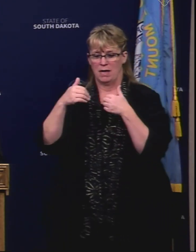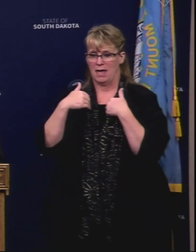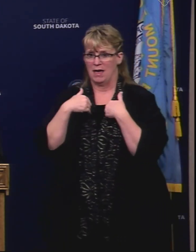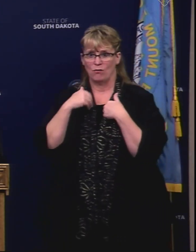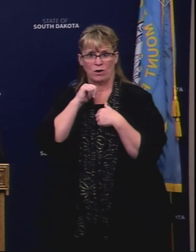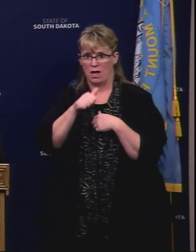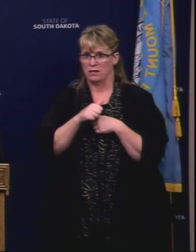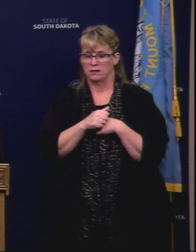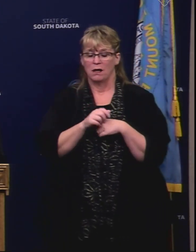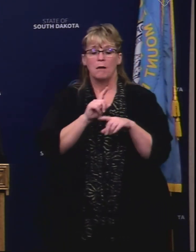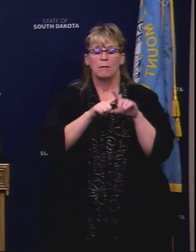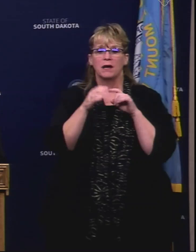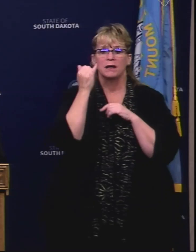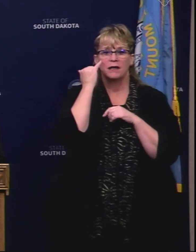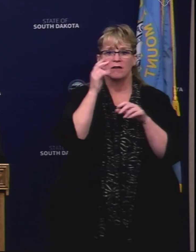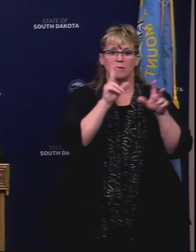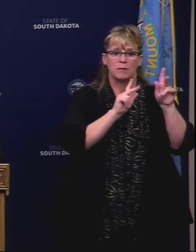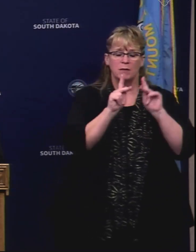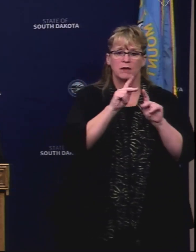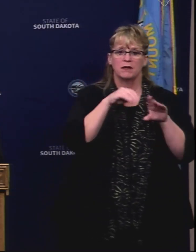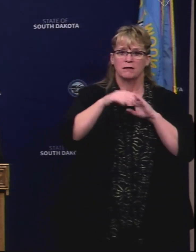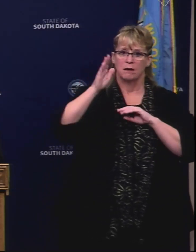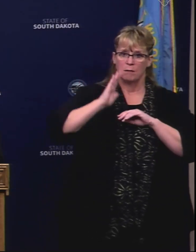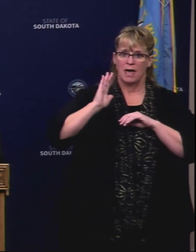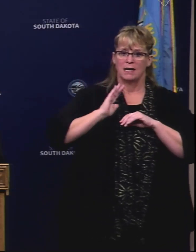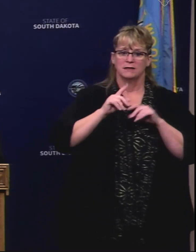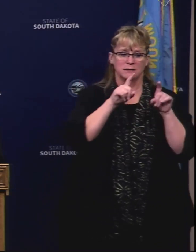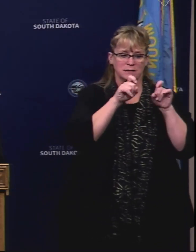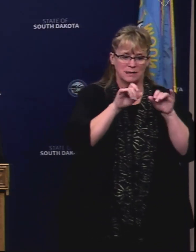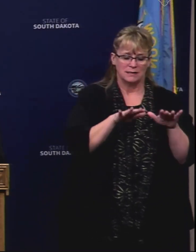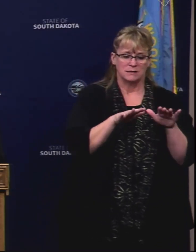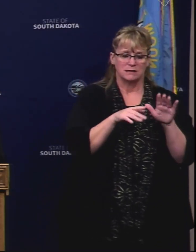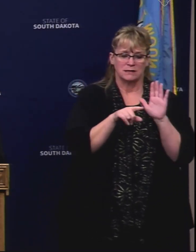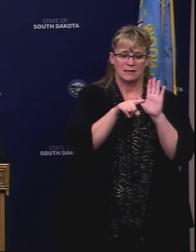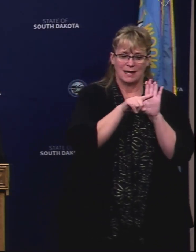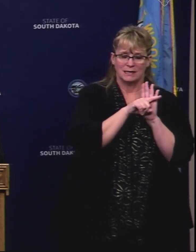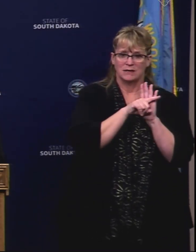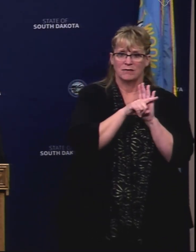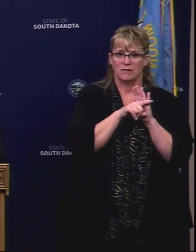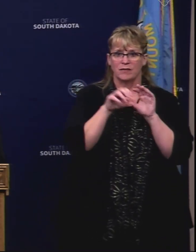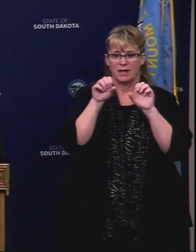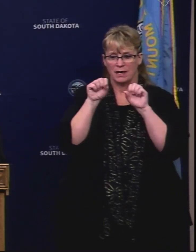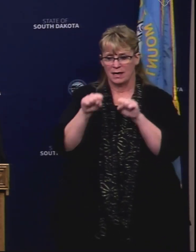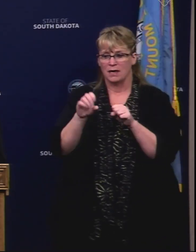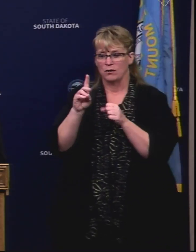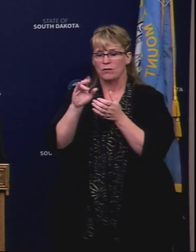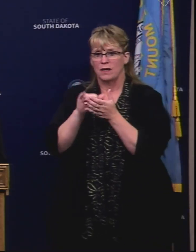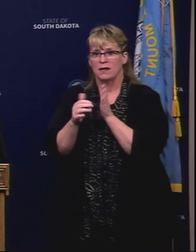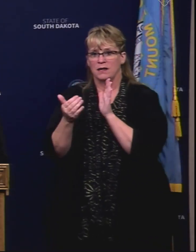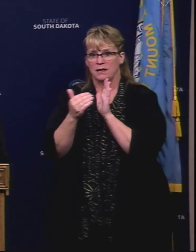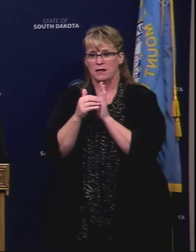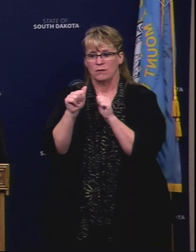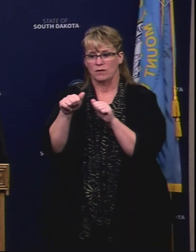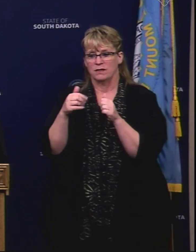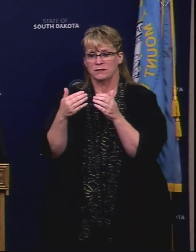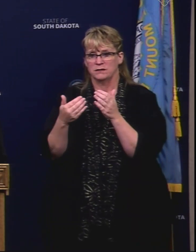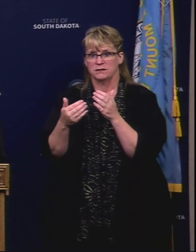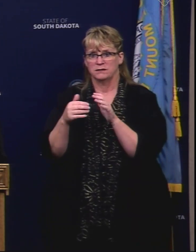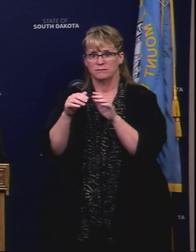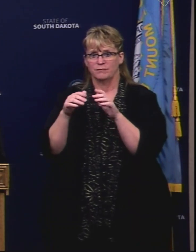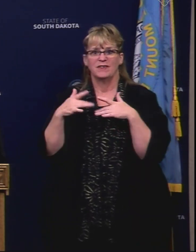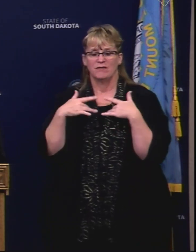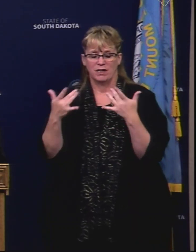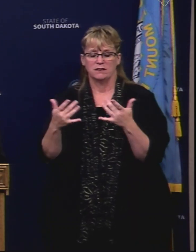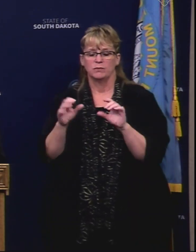that there would have been folks that tested negative in the past, they would be eligible for testing through the event that we're doing right now. I'm